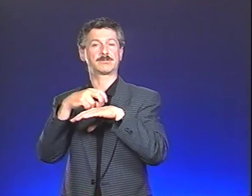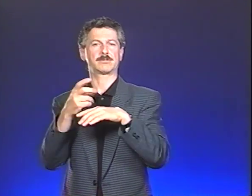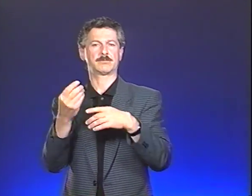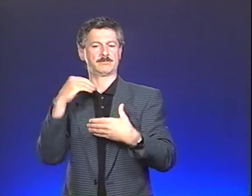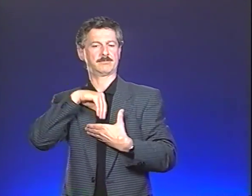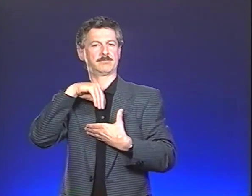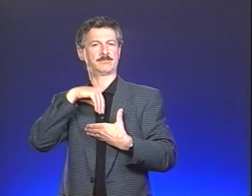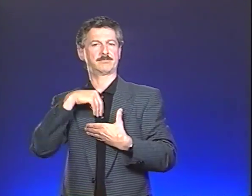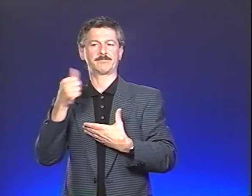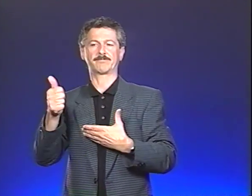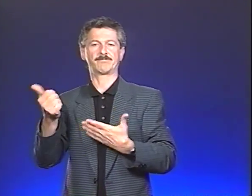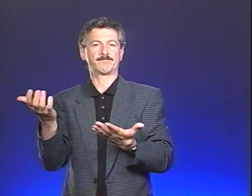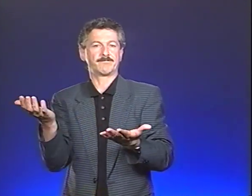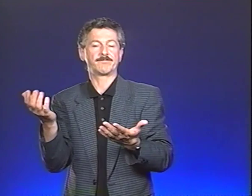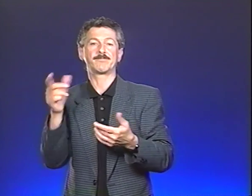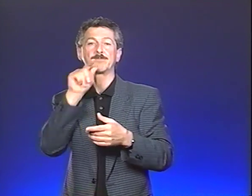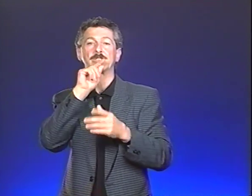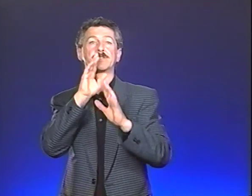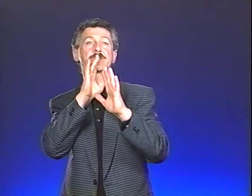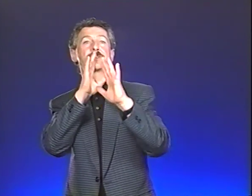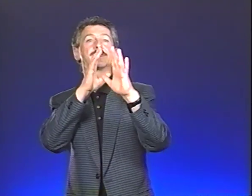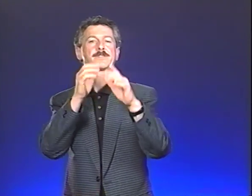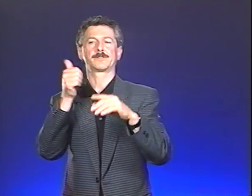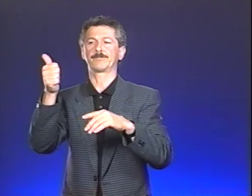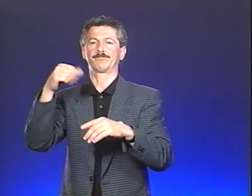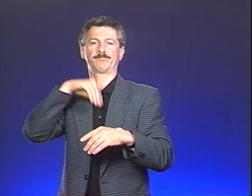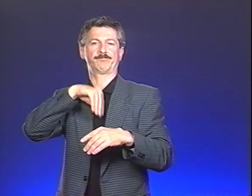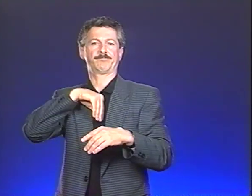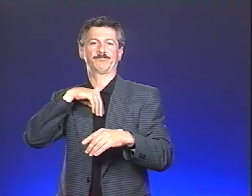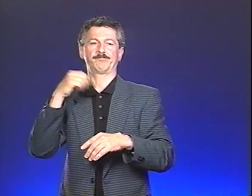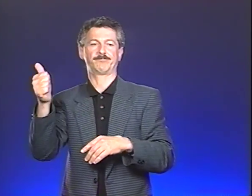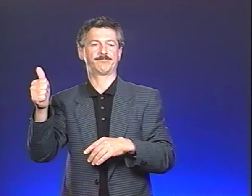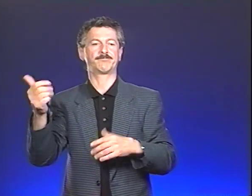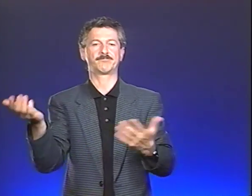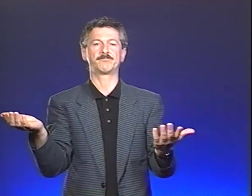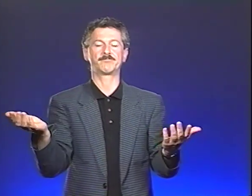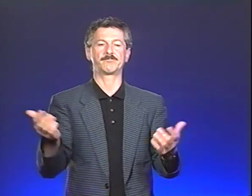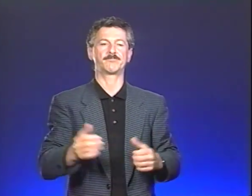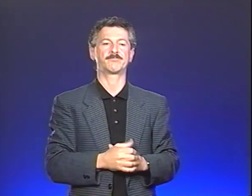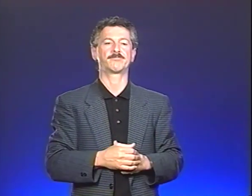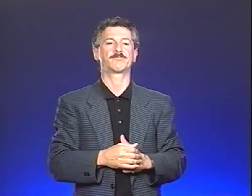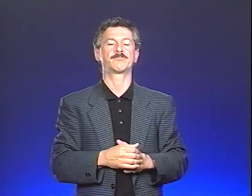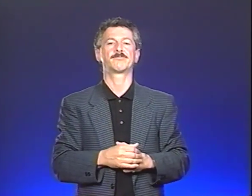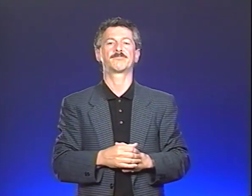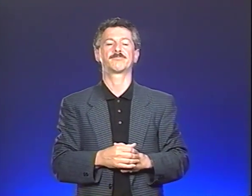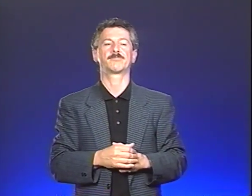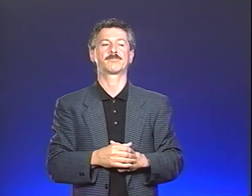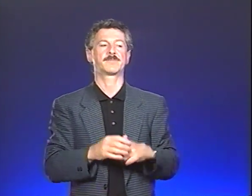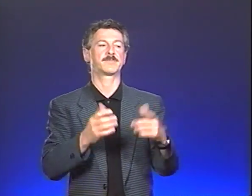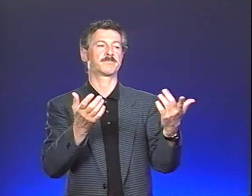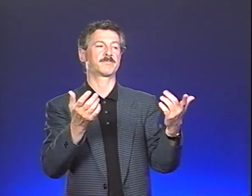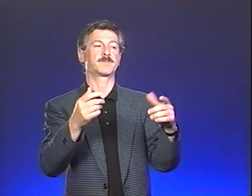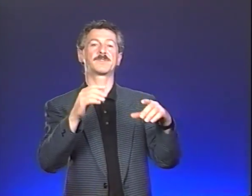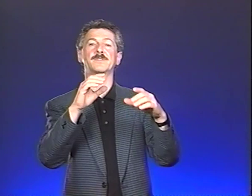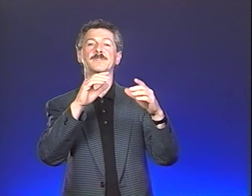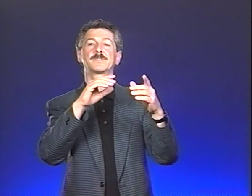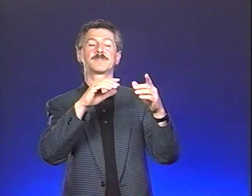Bees, on the other hand, their communication system seems to be innate and is not learned from other members of the community.